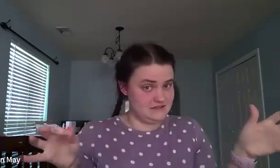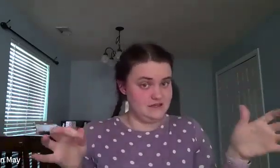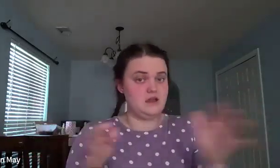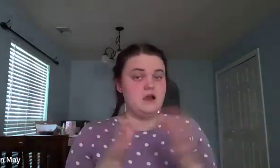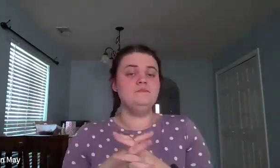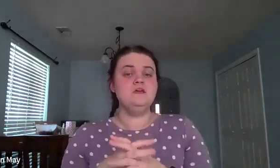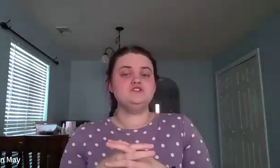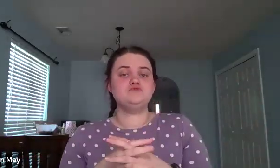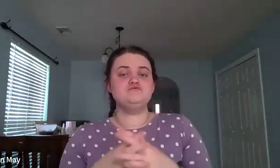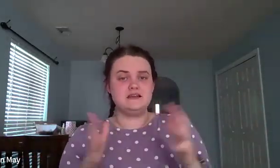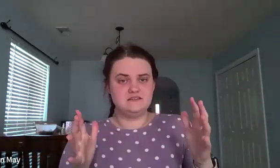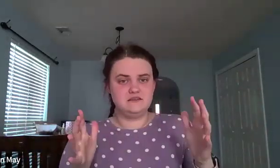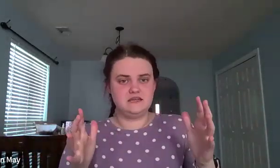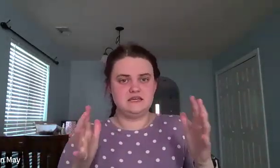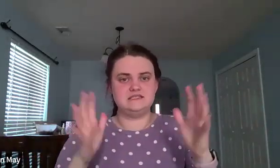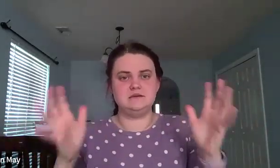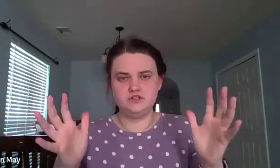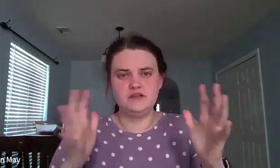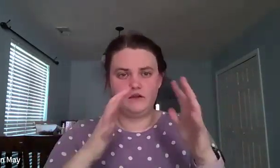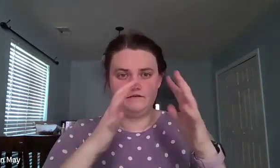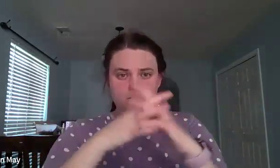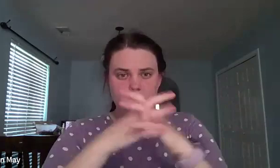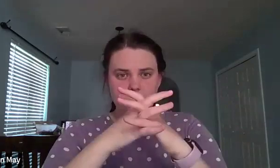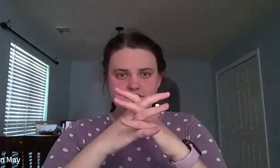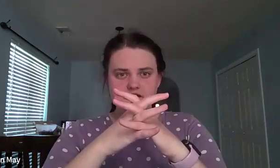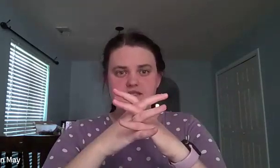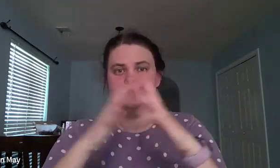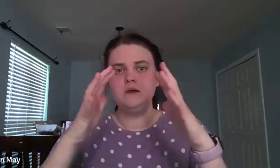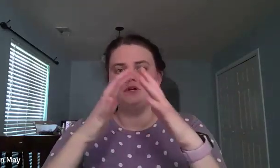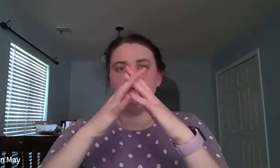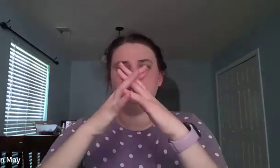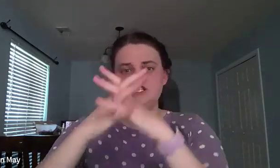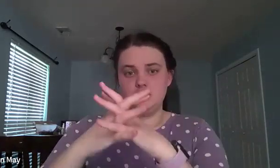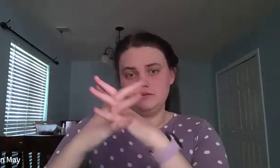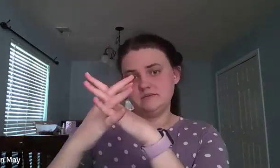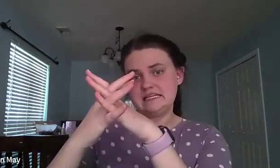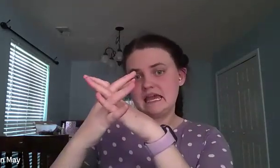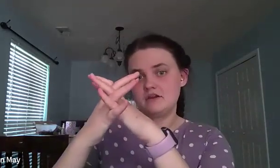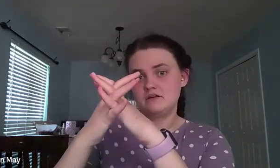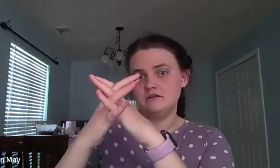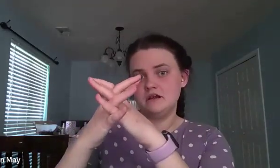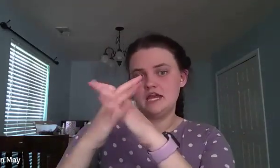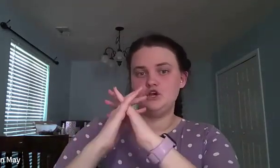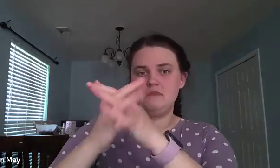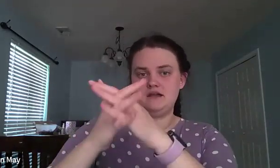wrestling. So wrestling is similar to like our football where we do this, but you already start with them together and you go back and